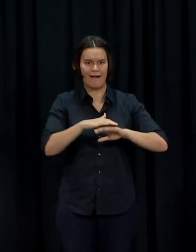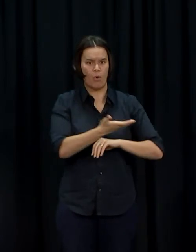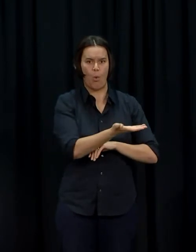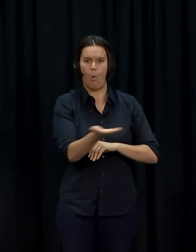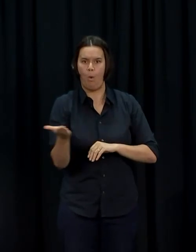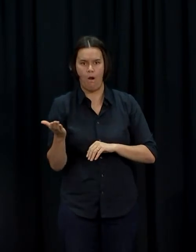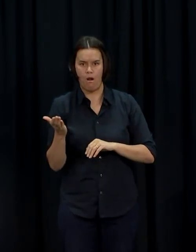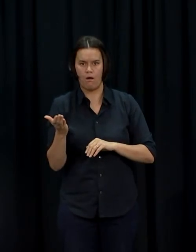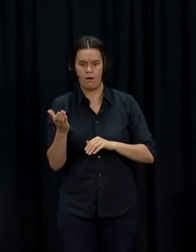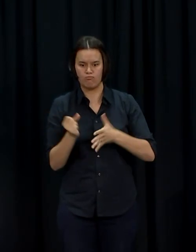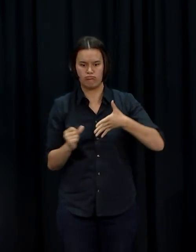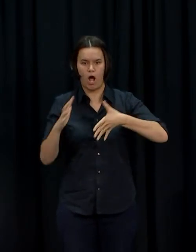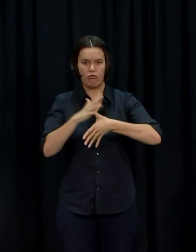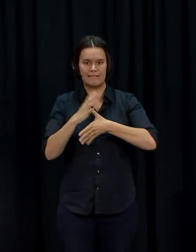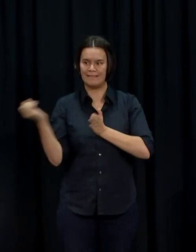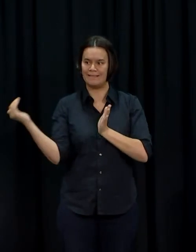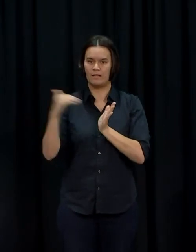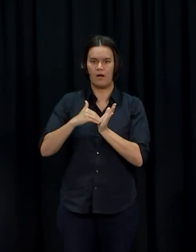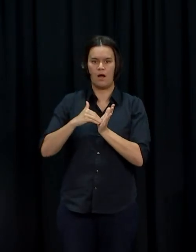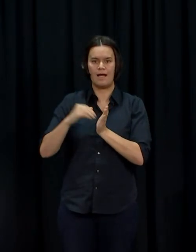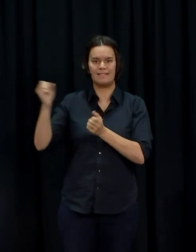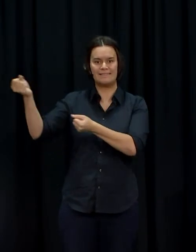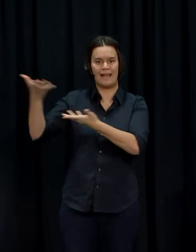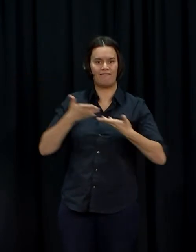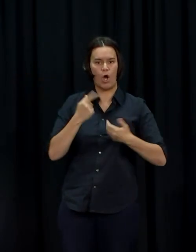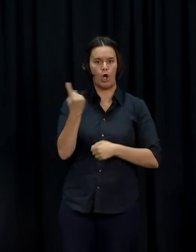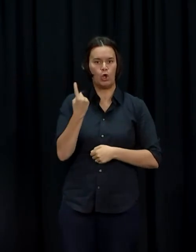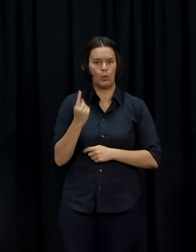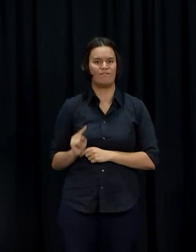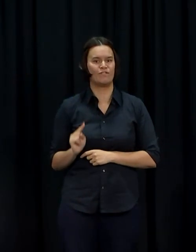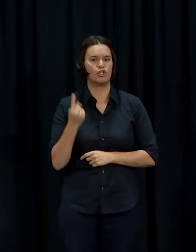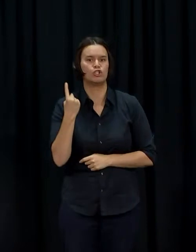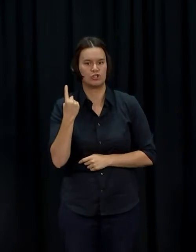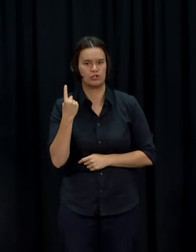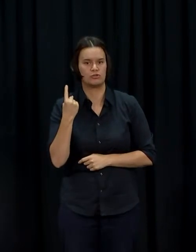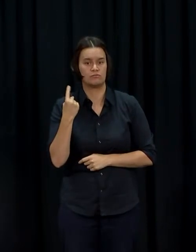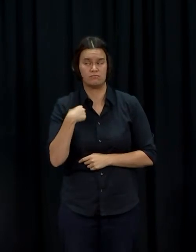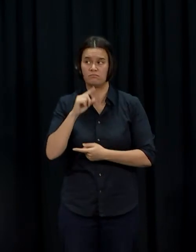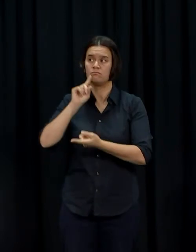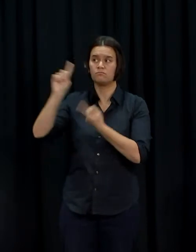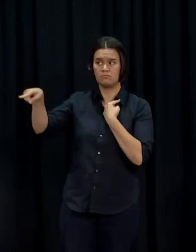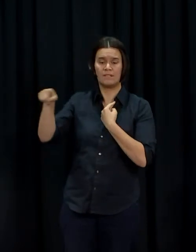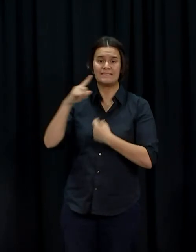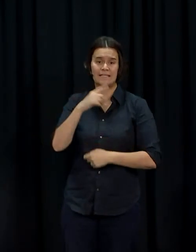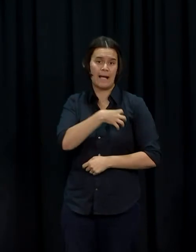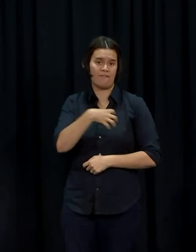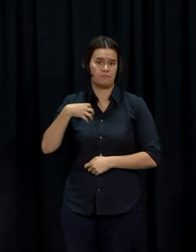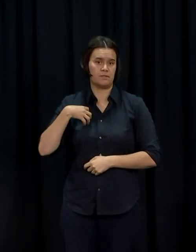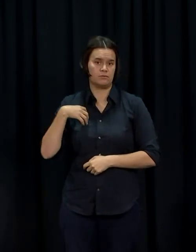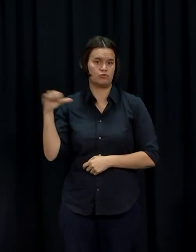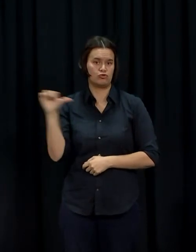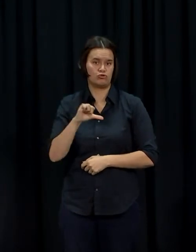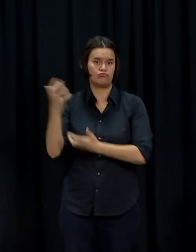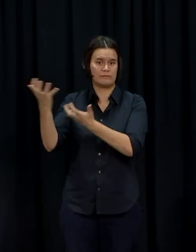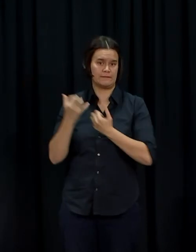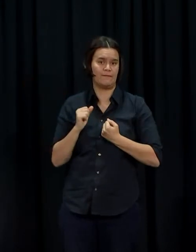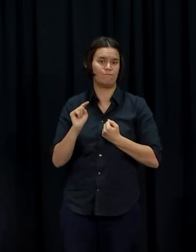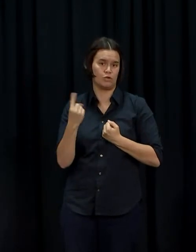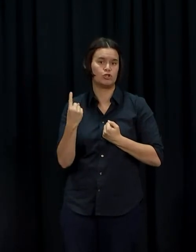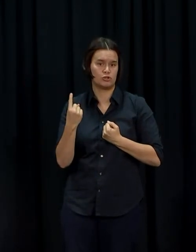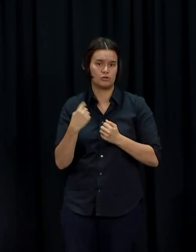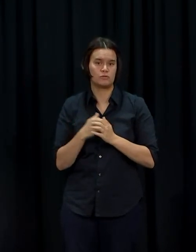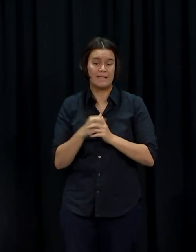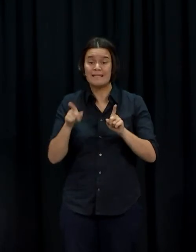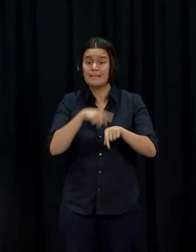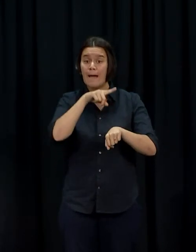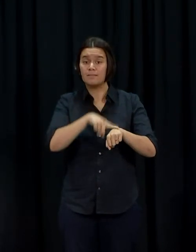the priority for now. Again, I just want to reiterate, businesses will be able to access the tests, and we are already working with them to ensure that